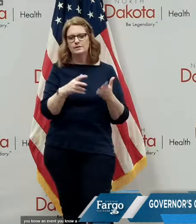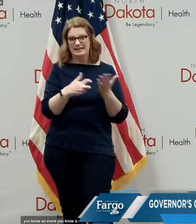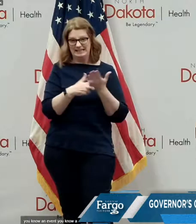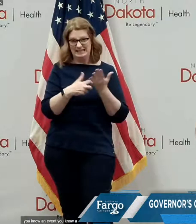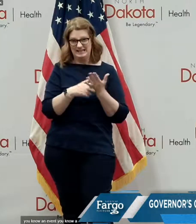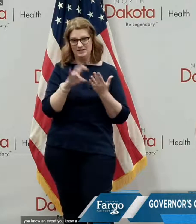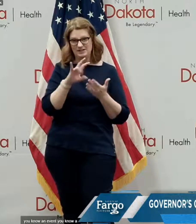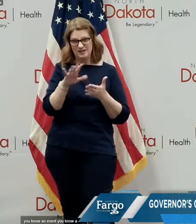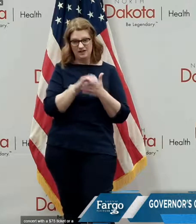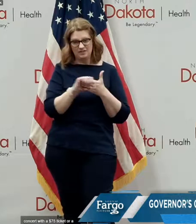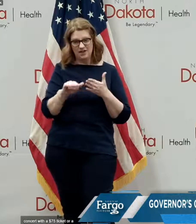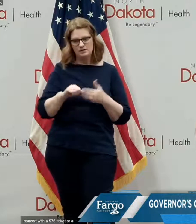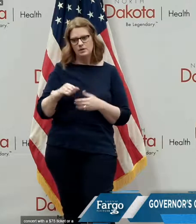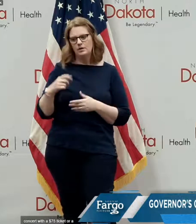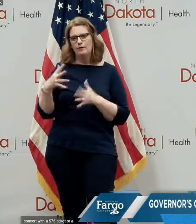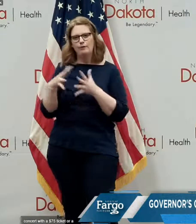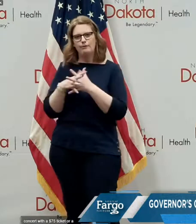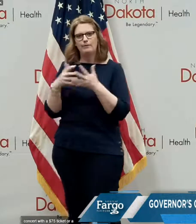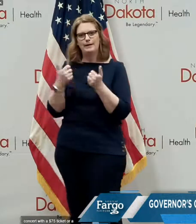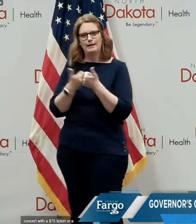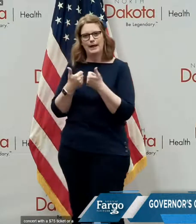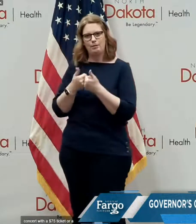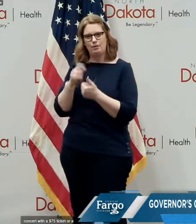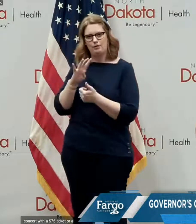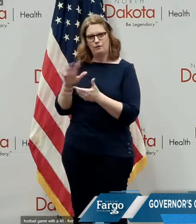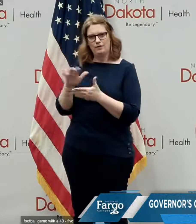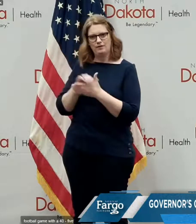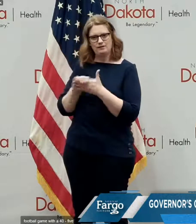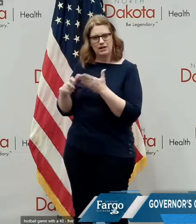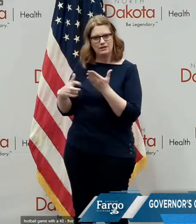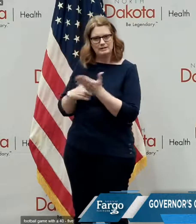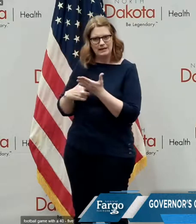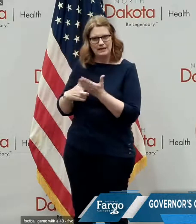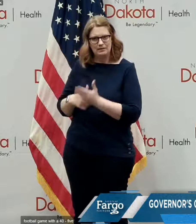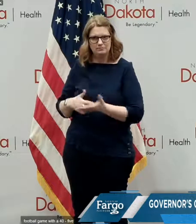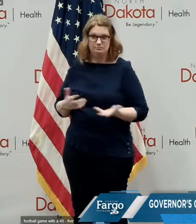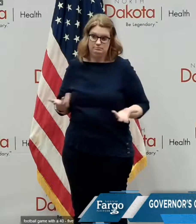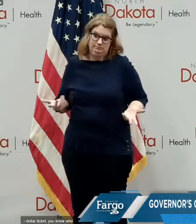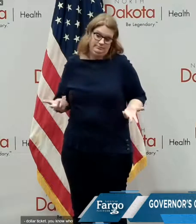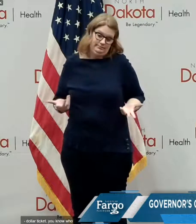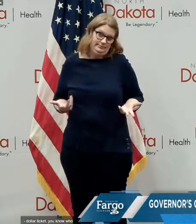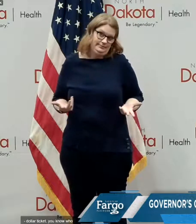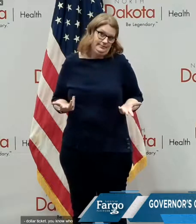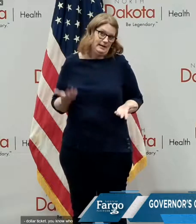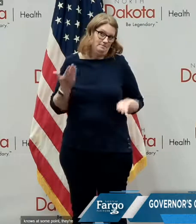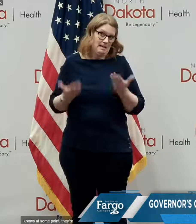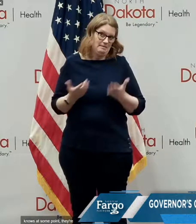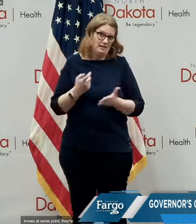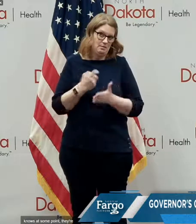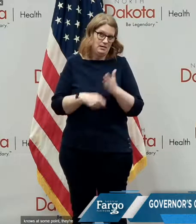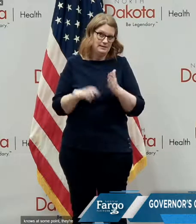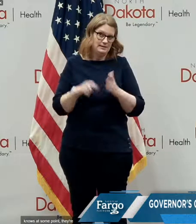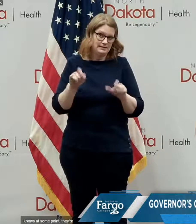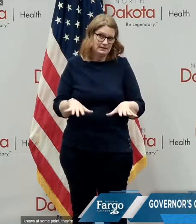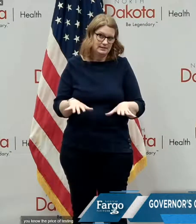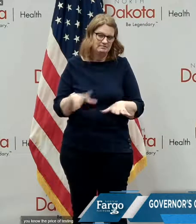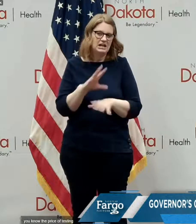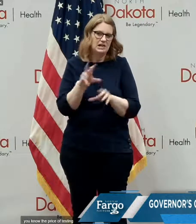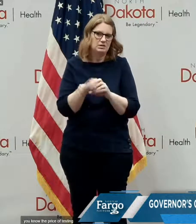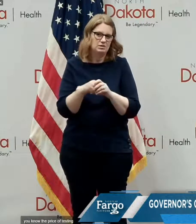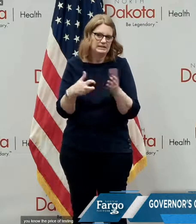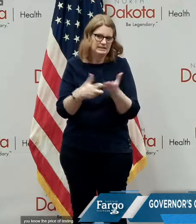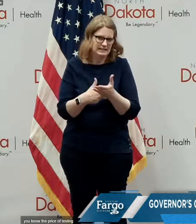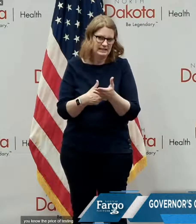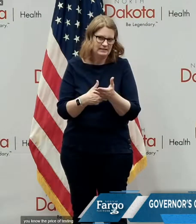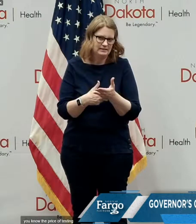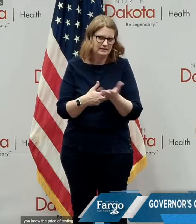or a football game with a $45 ticket, who knows, at some point the price of testing may be built into the ticket. And so they've